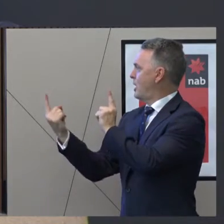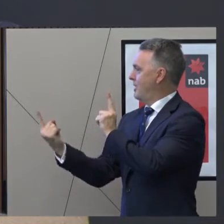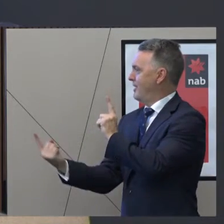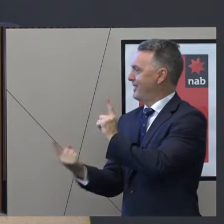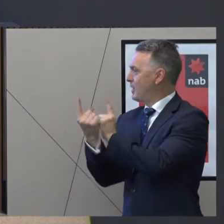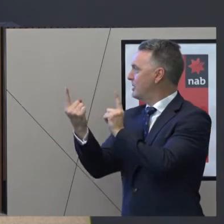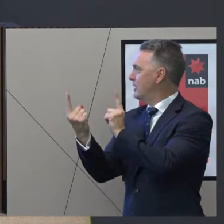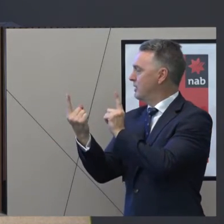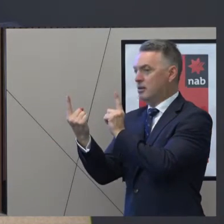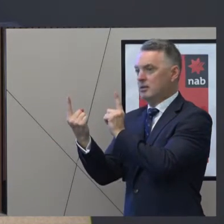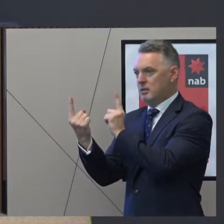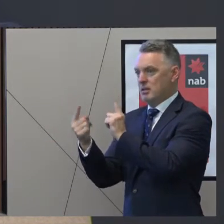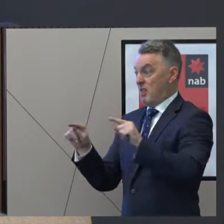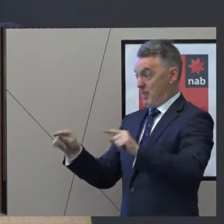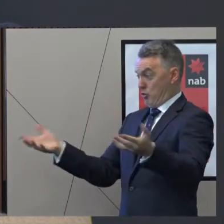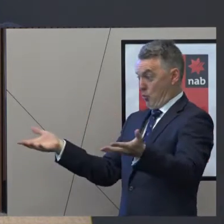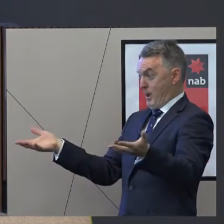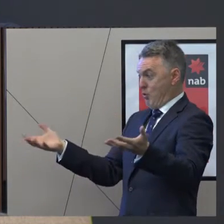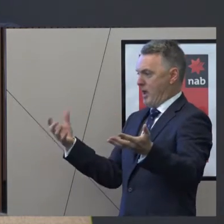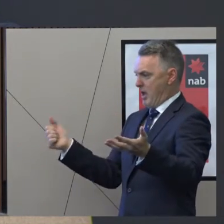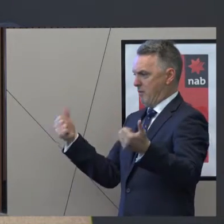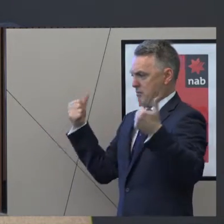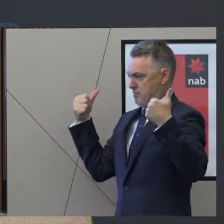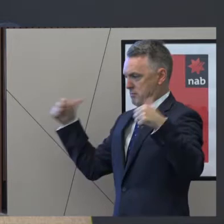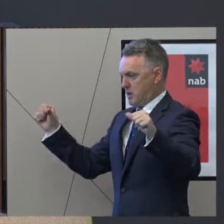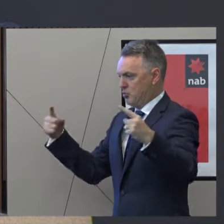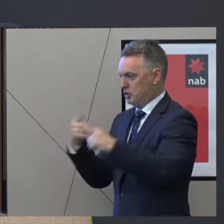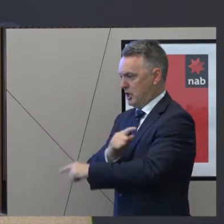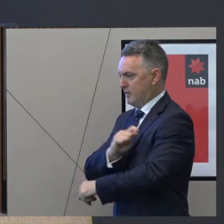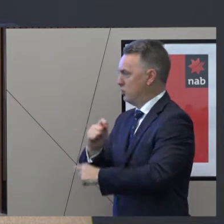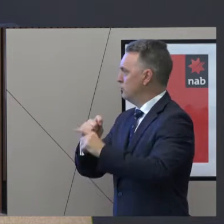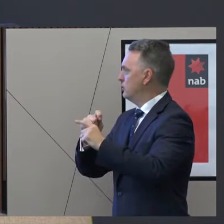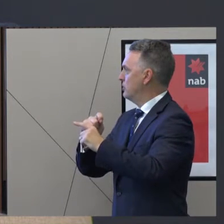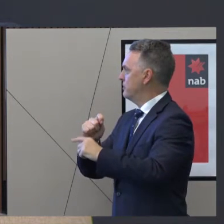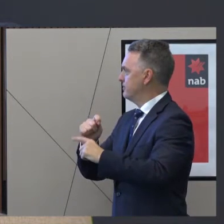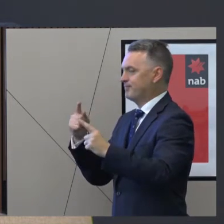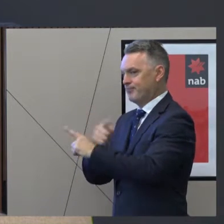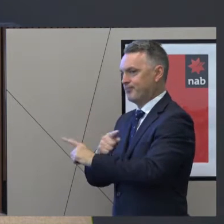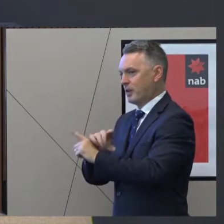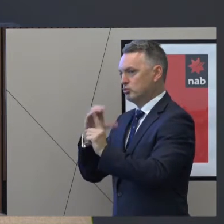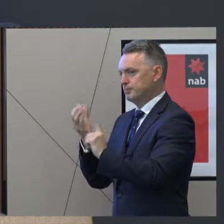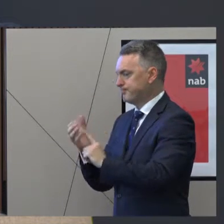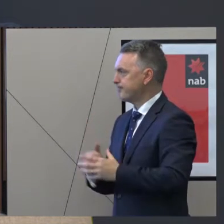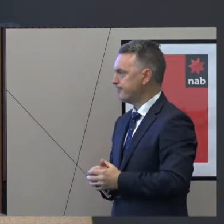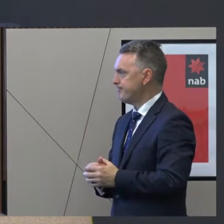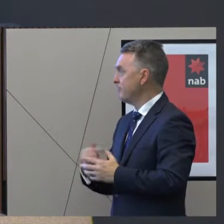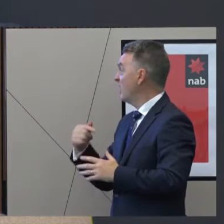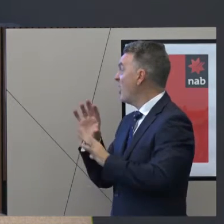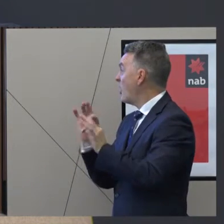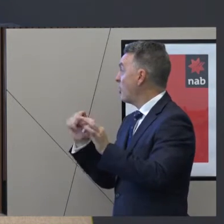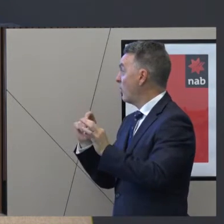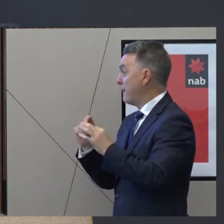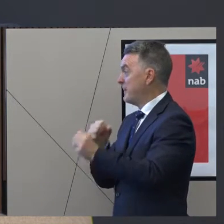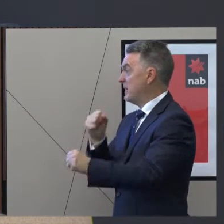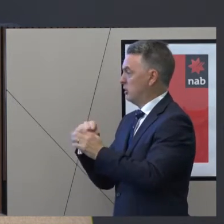encounter, that's where we'll get traction in terms of changing values and attitudes. And I'm not being trite here. The